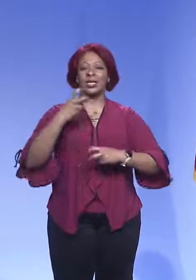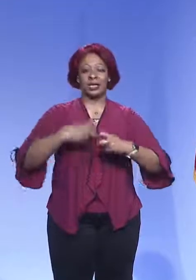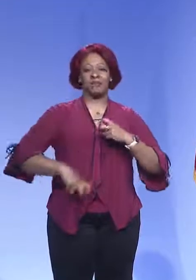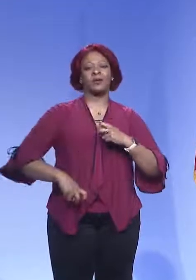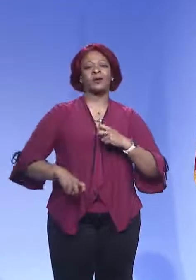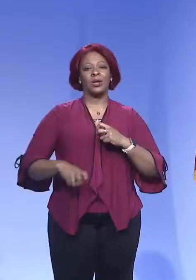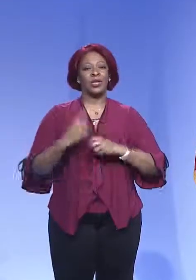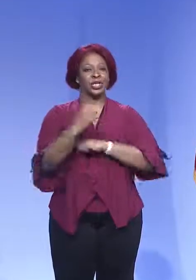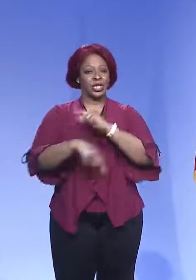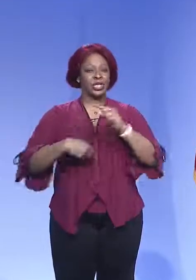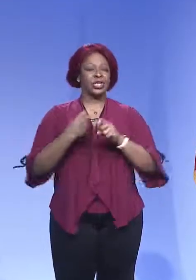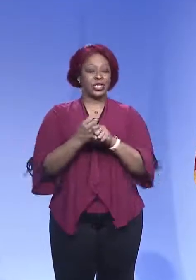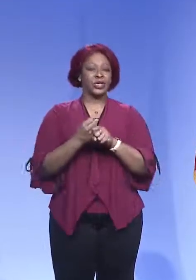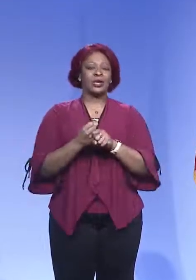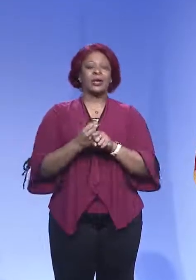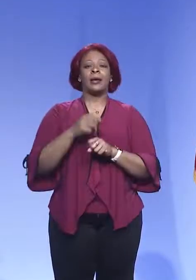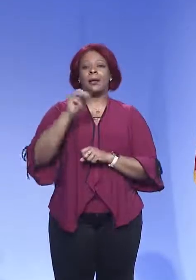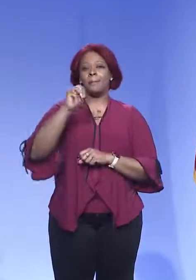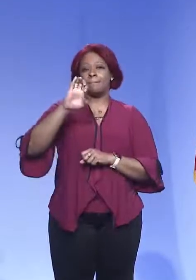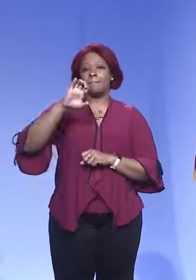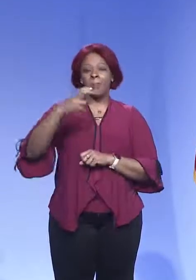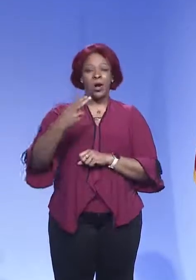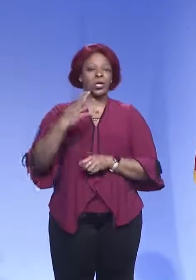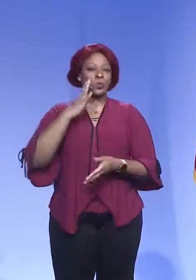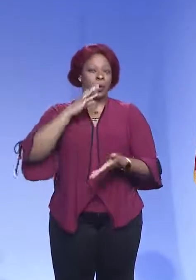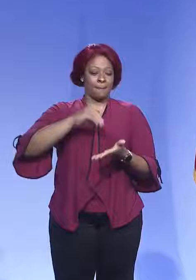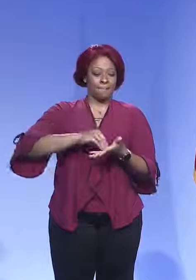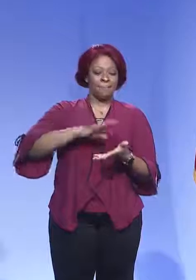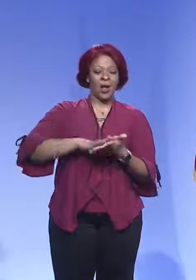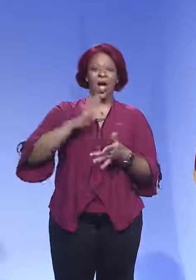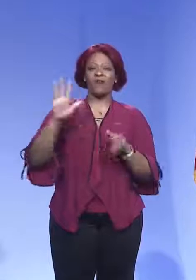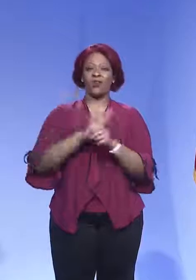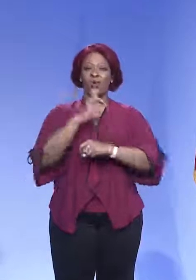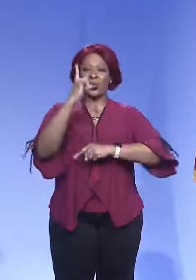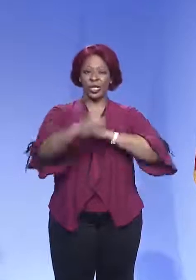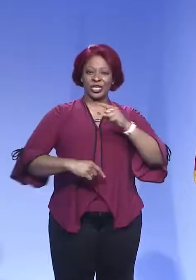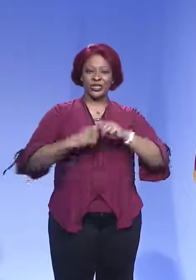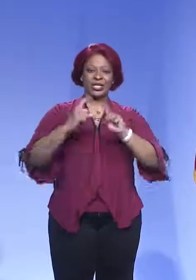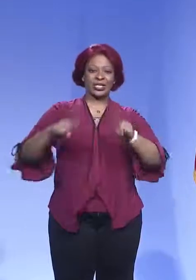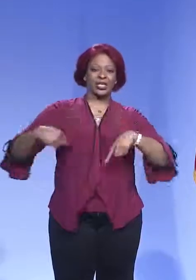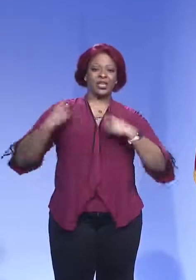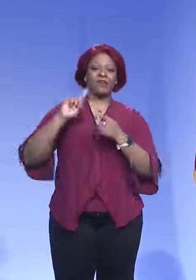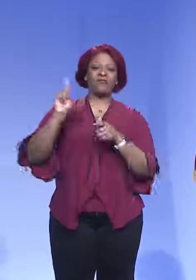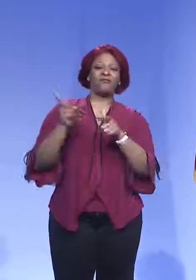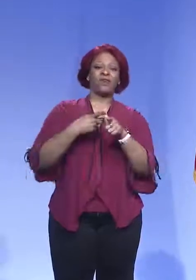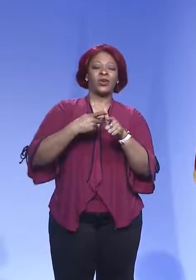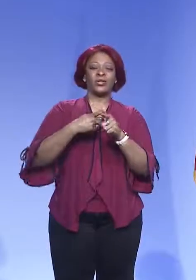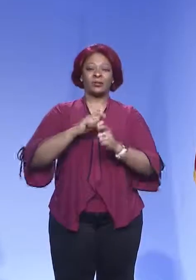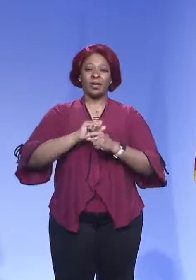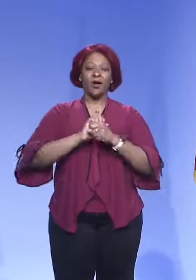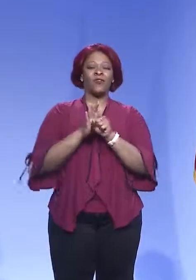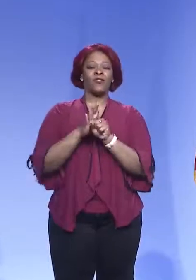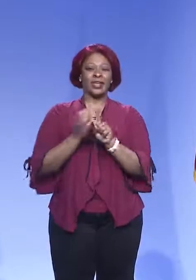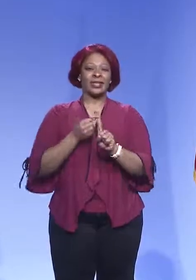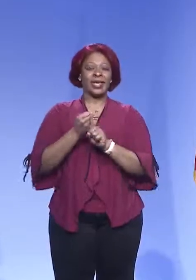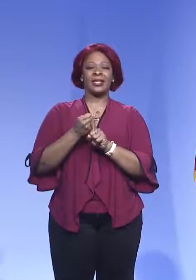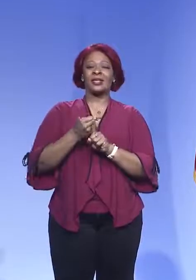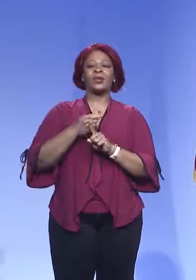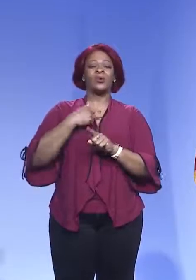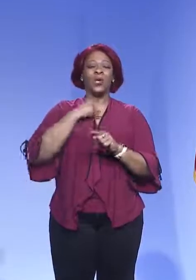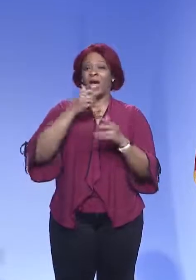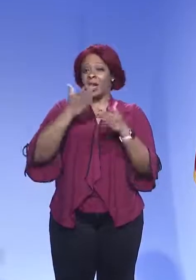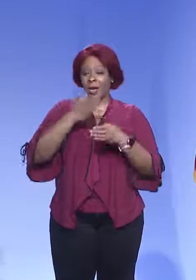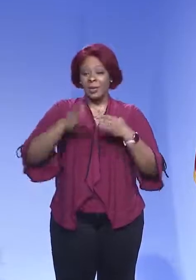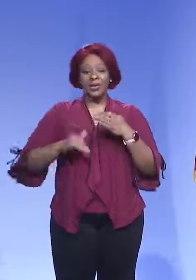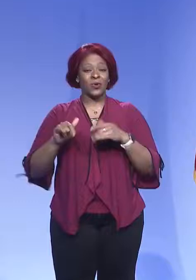difficult year. March will mark our full year since our first case, and we know we won't be through the pandemic at that